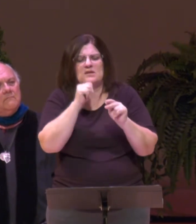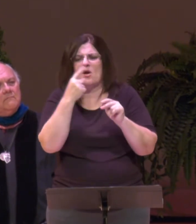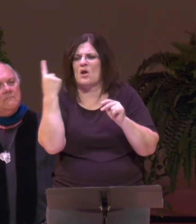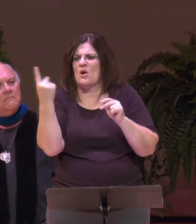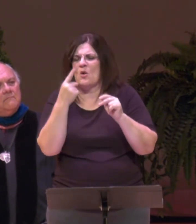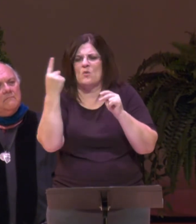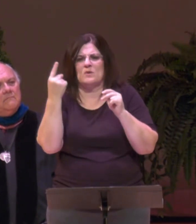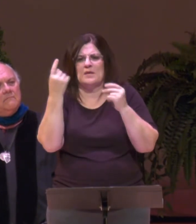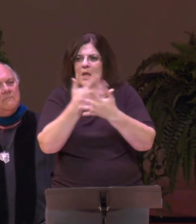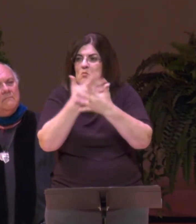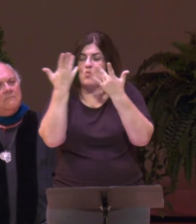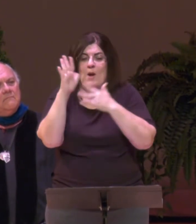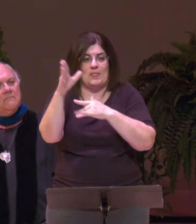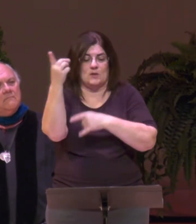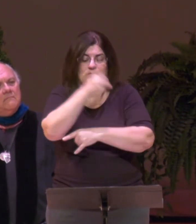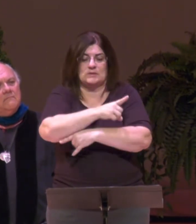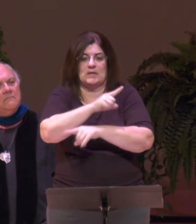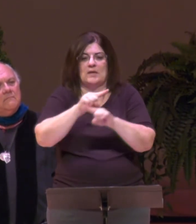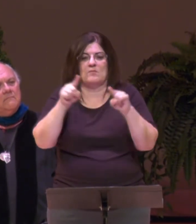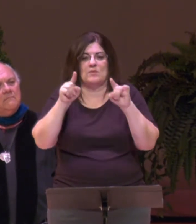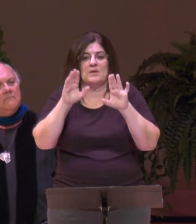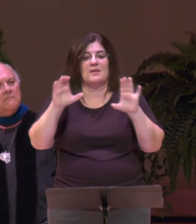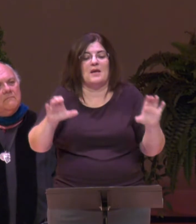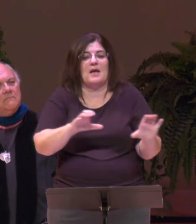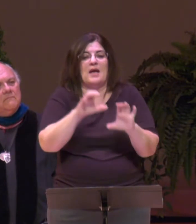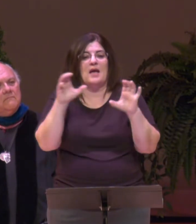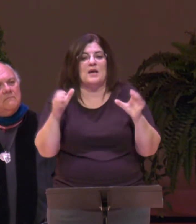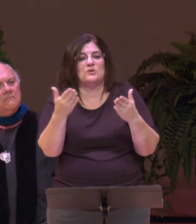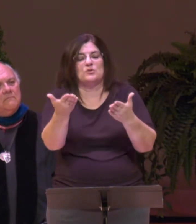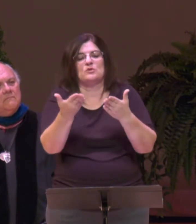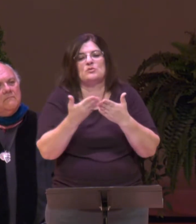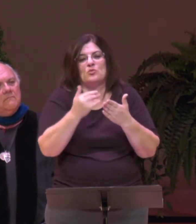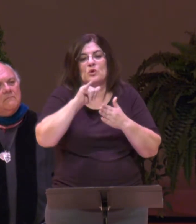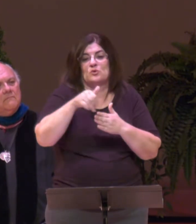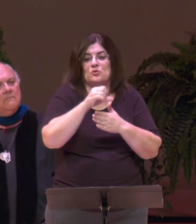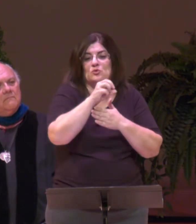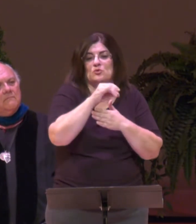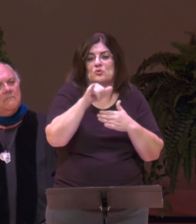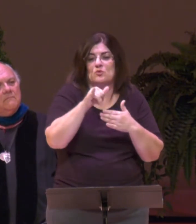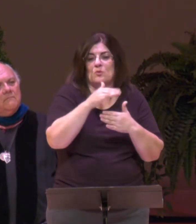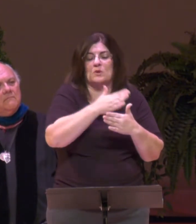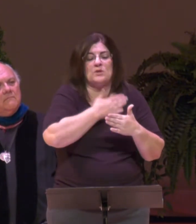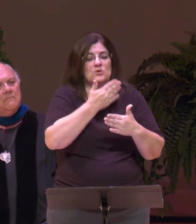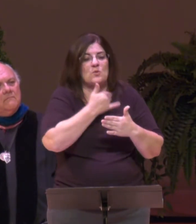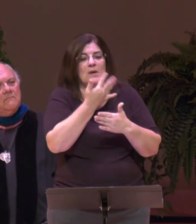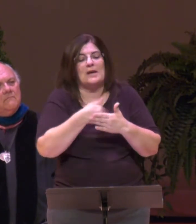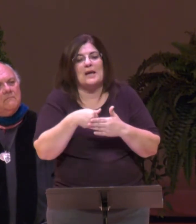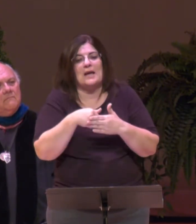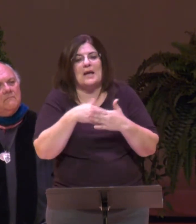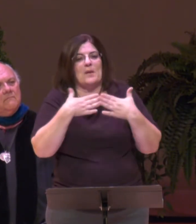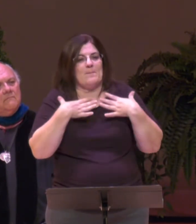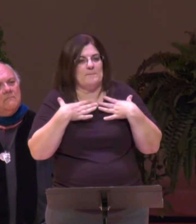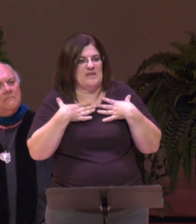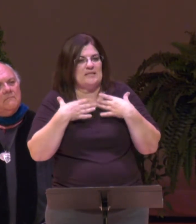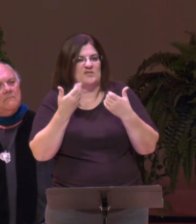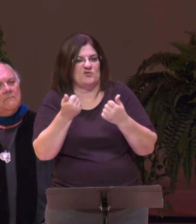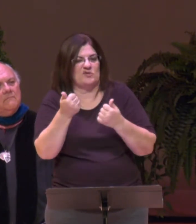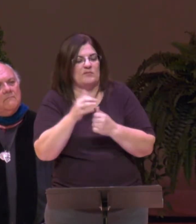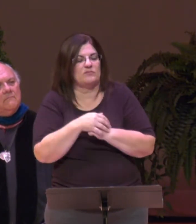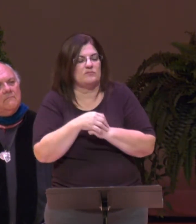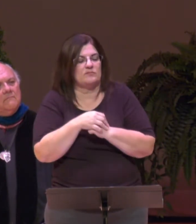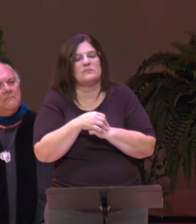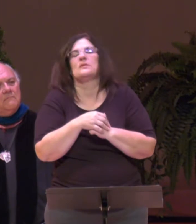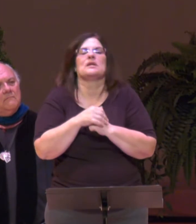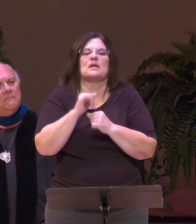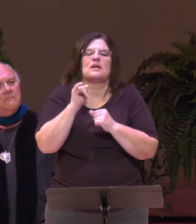day, but these actions bring joy and peace of a clean heart to you. In the process, you become